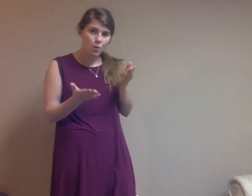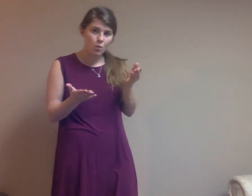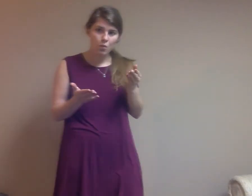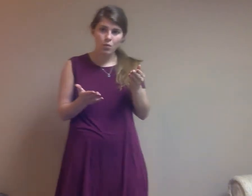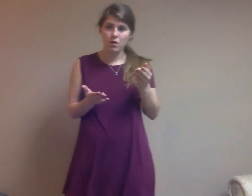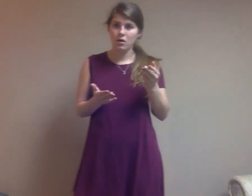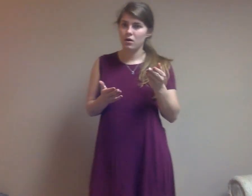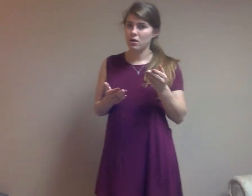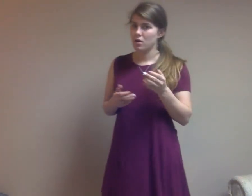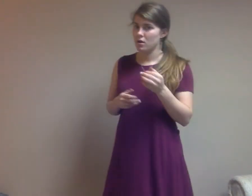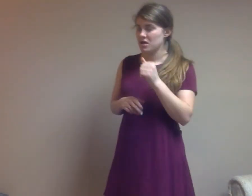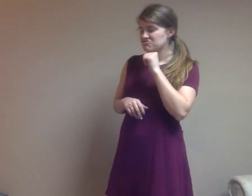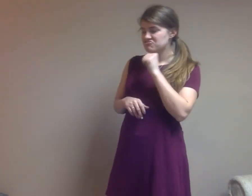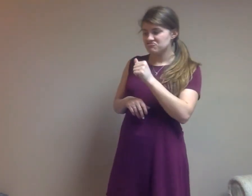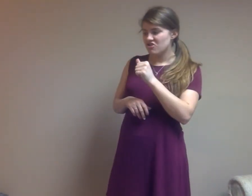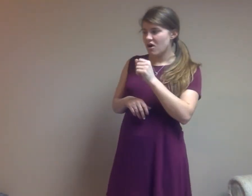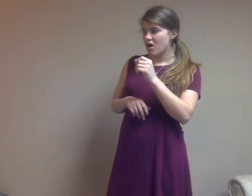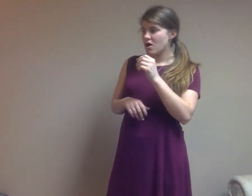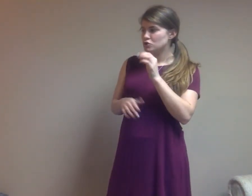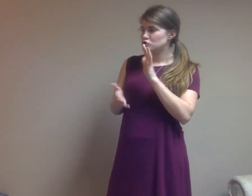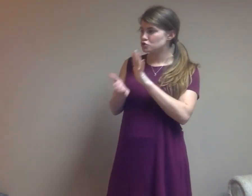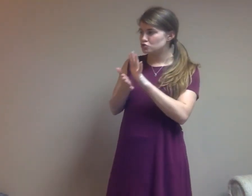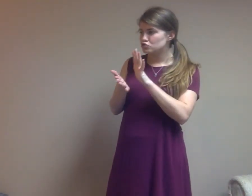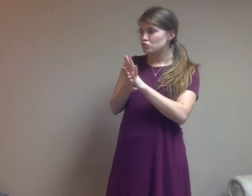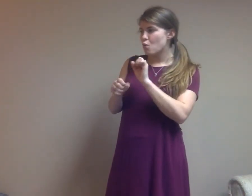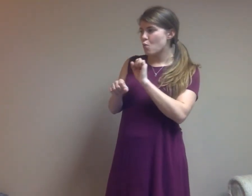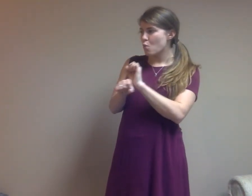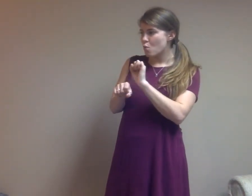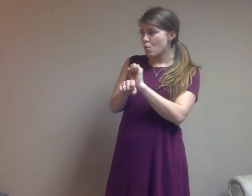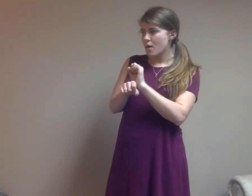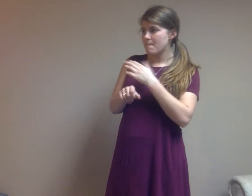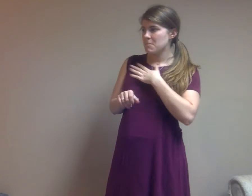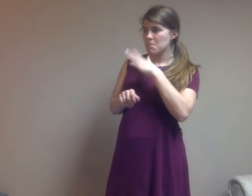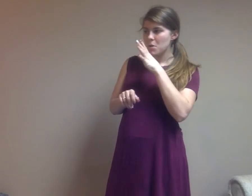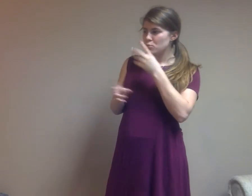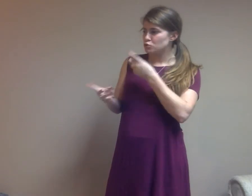having more hugs, well, being hugged and stuff.